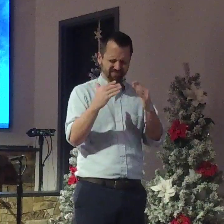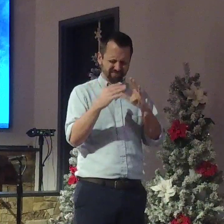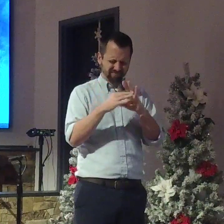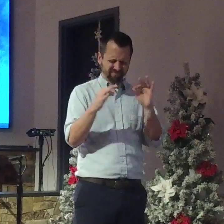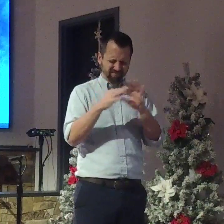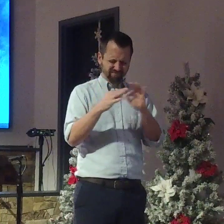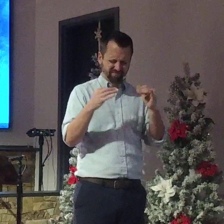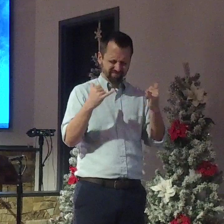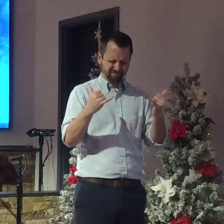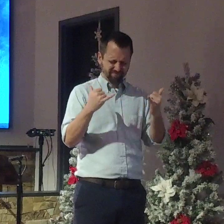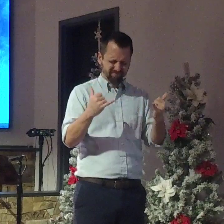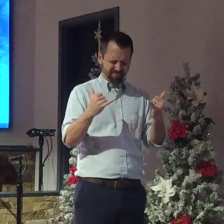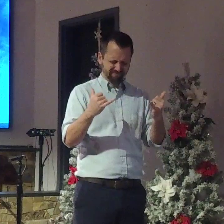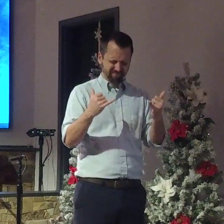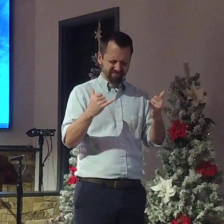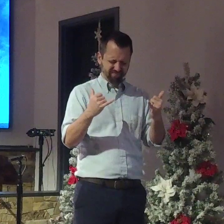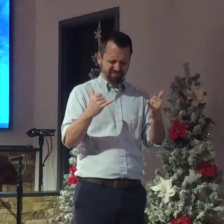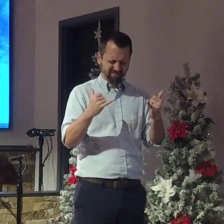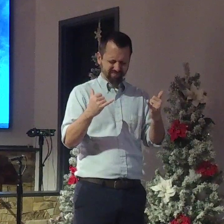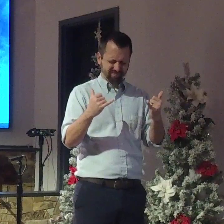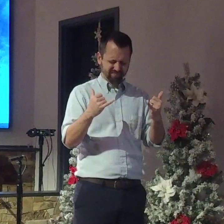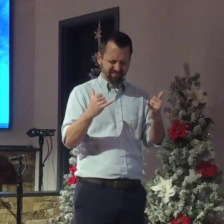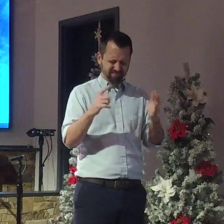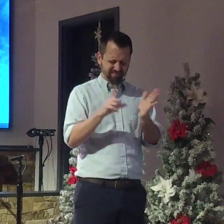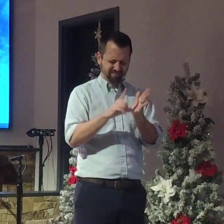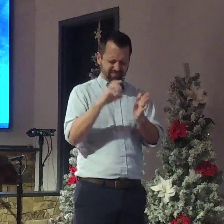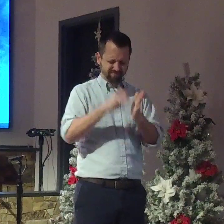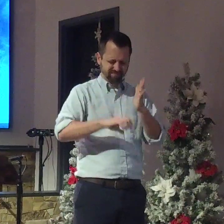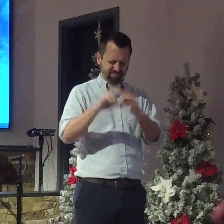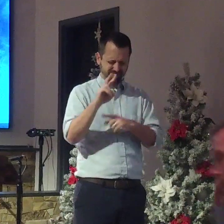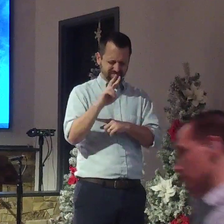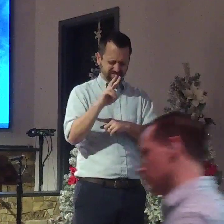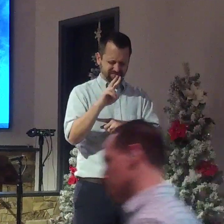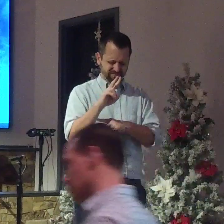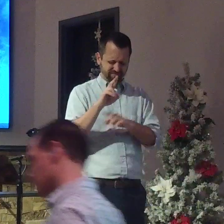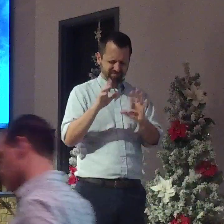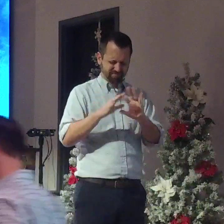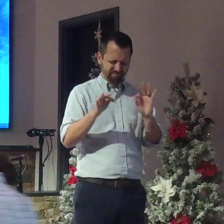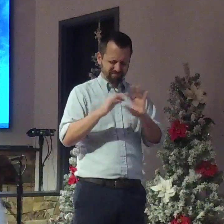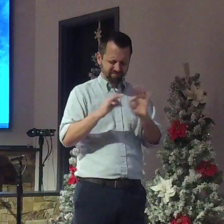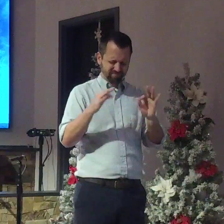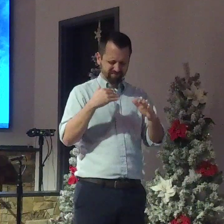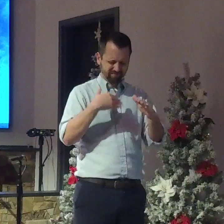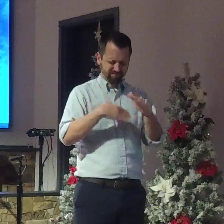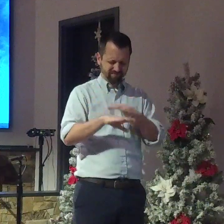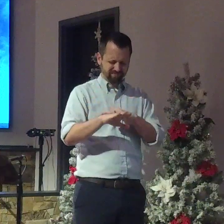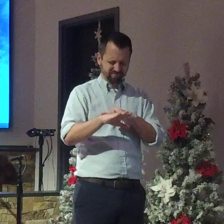and every one of you. God bless, and may the grace of our Lord be with us. Amen.